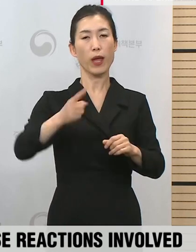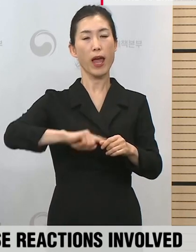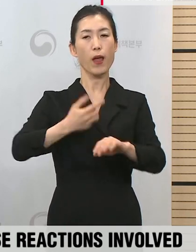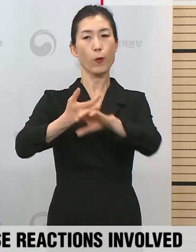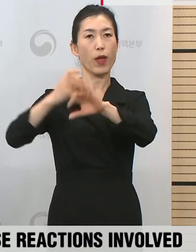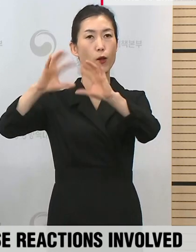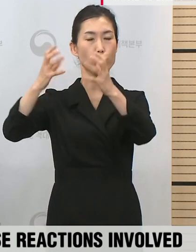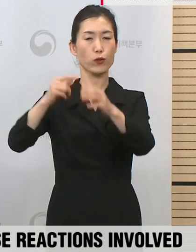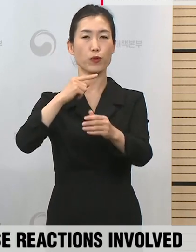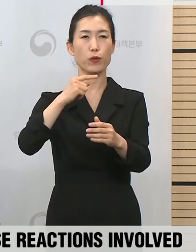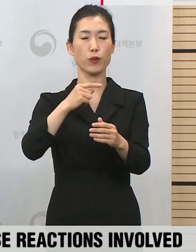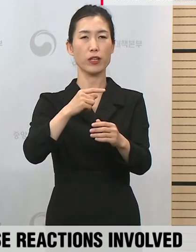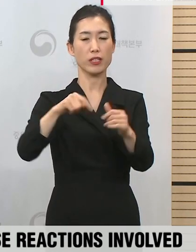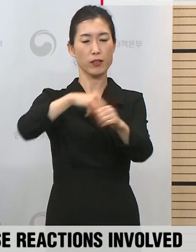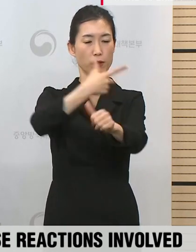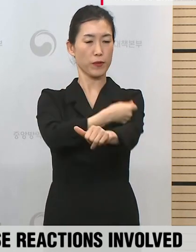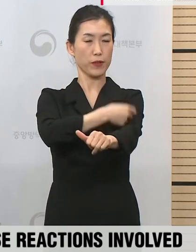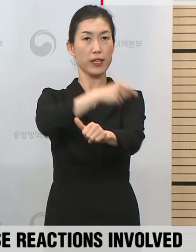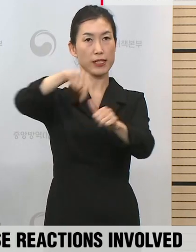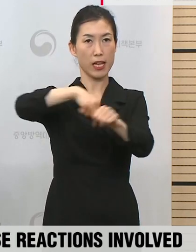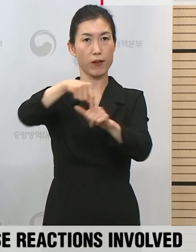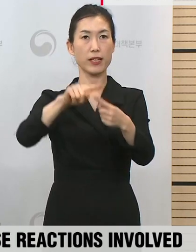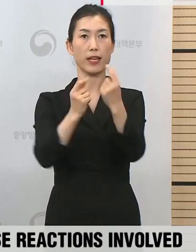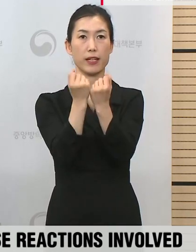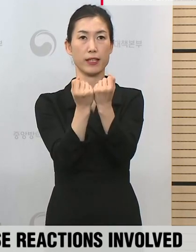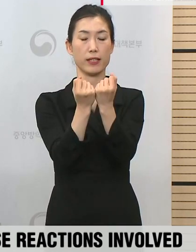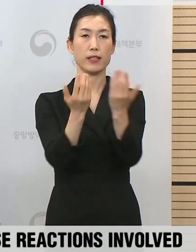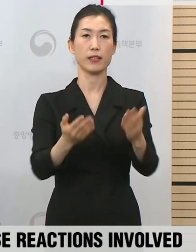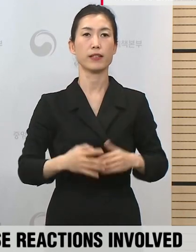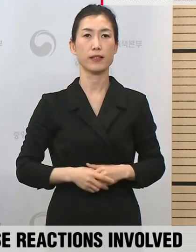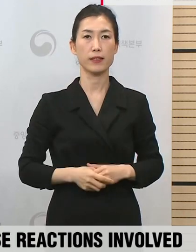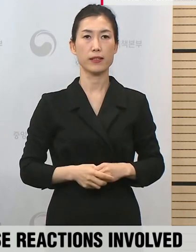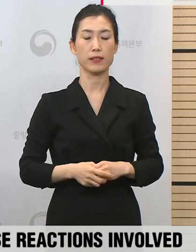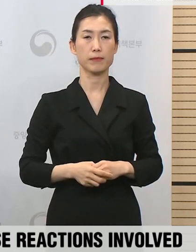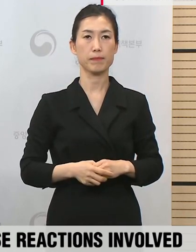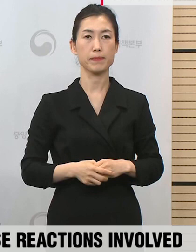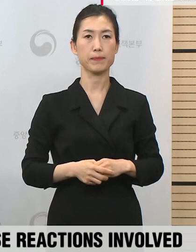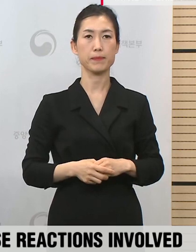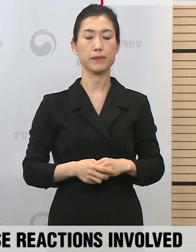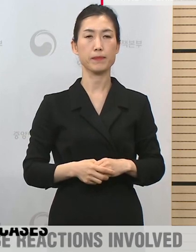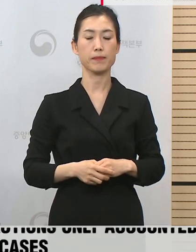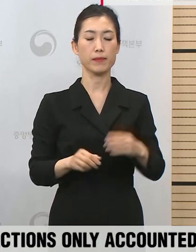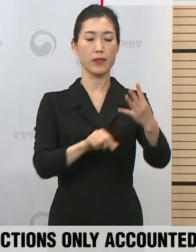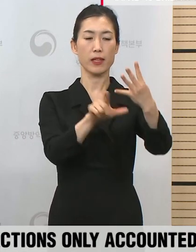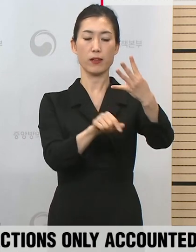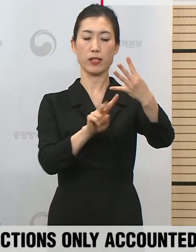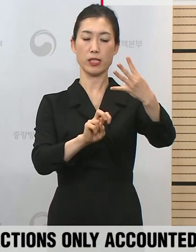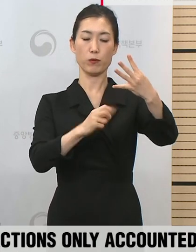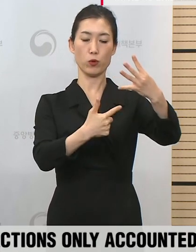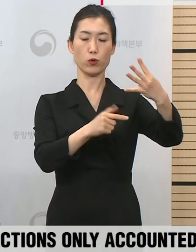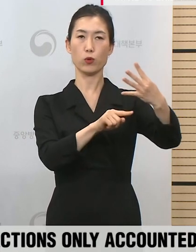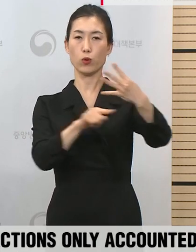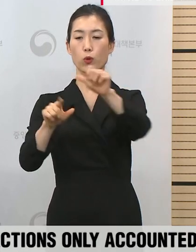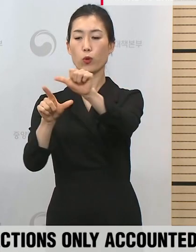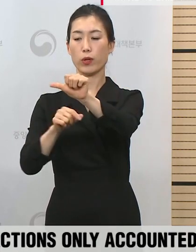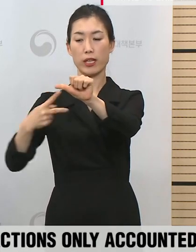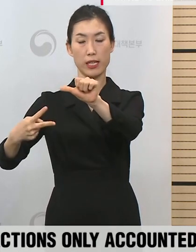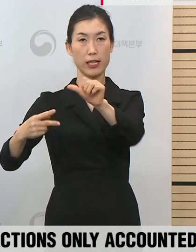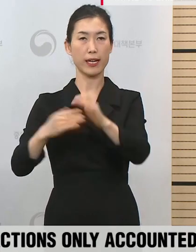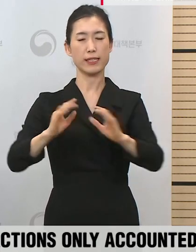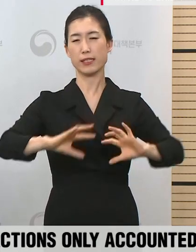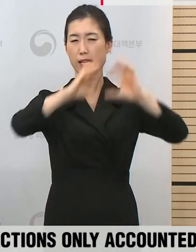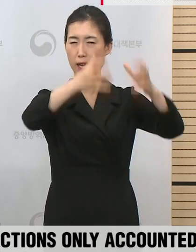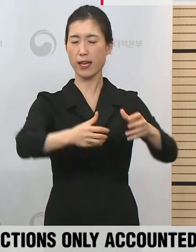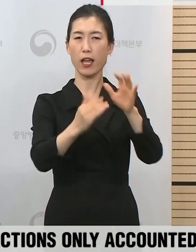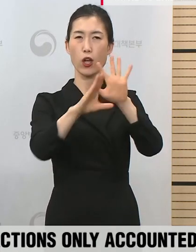And also, looking on the global front of the COVID-19 as well as the vaccination front, here are some details. Starting from